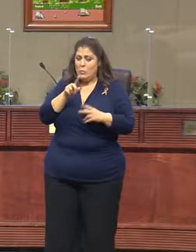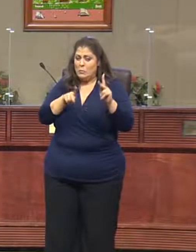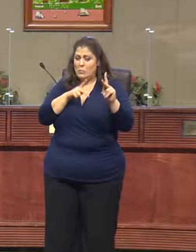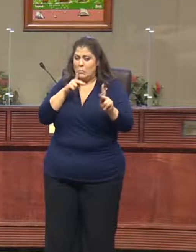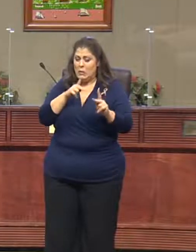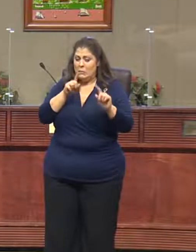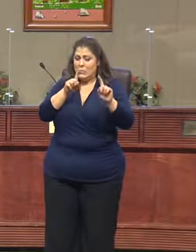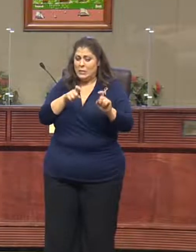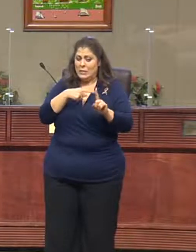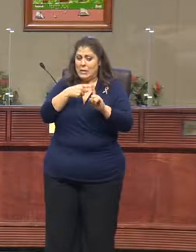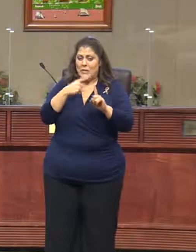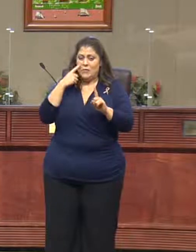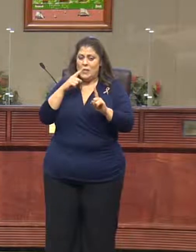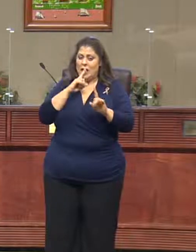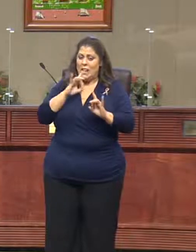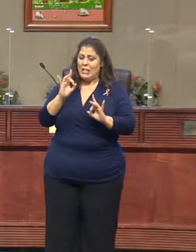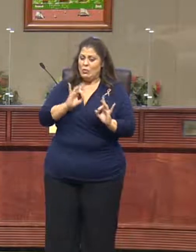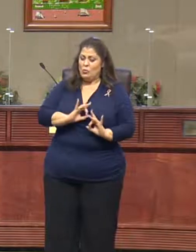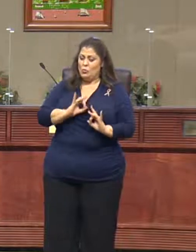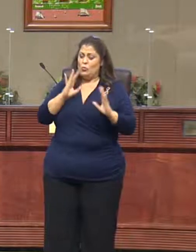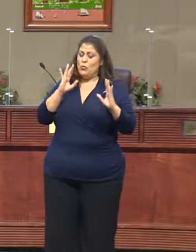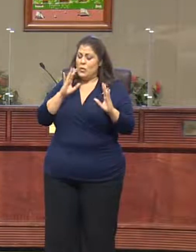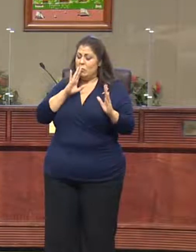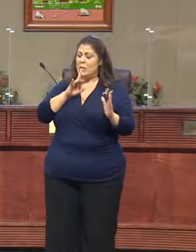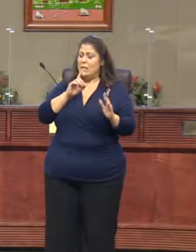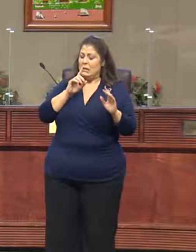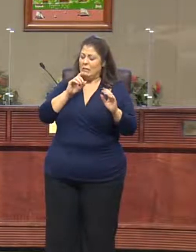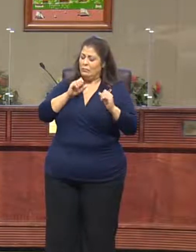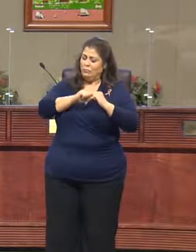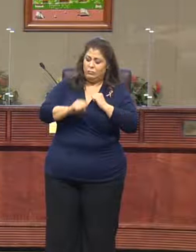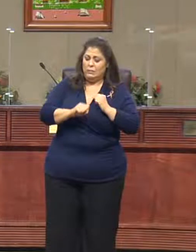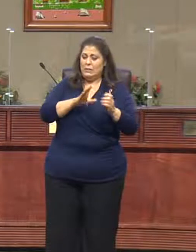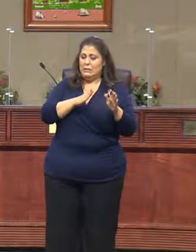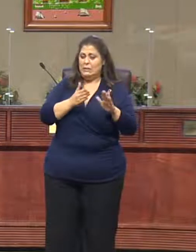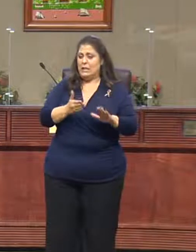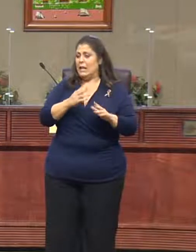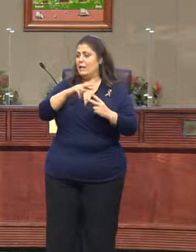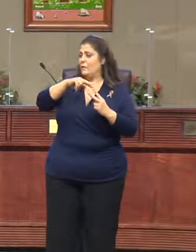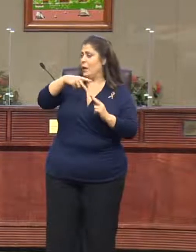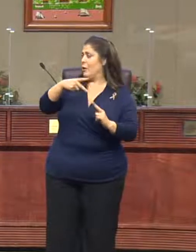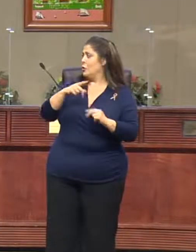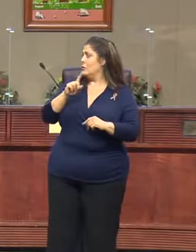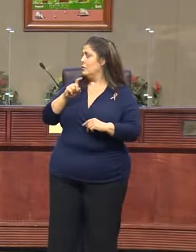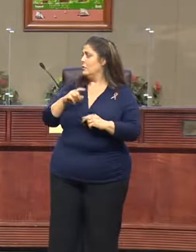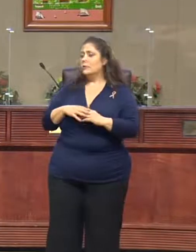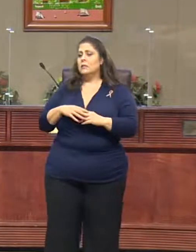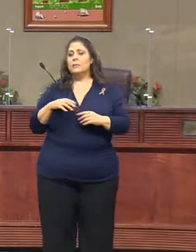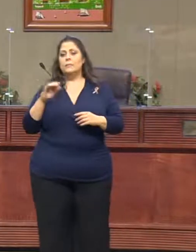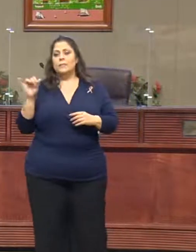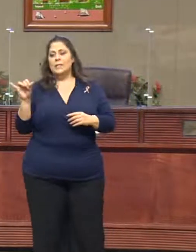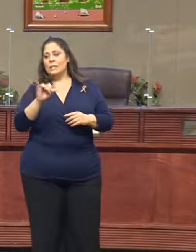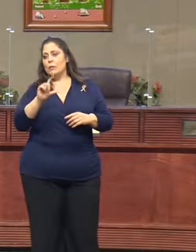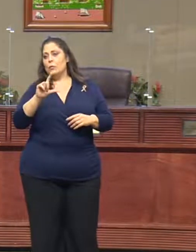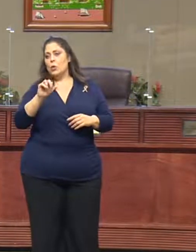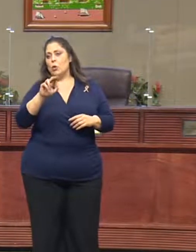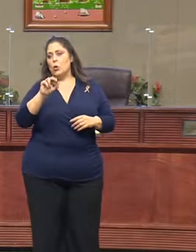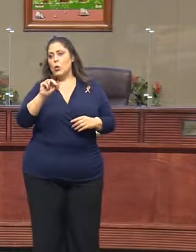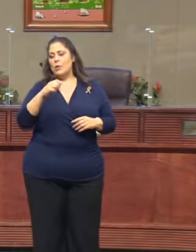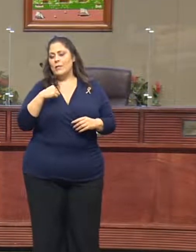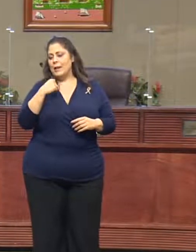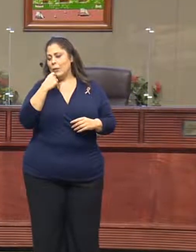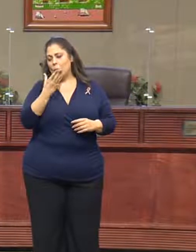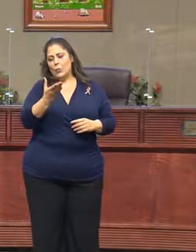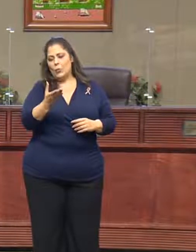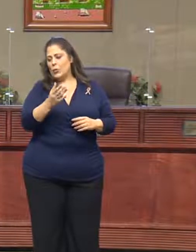deadly variant? So again, that goes with Lauren's answer, the answer that I gave to